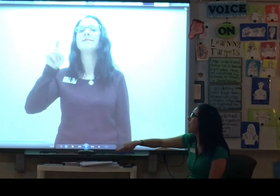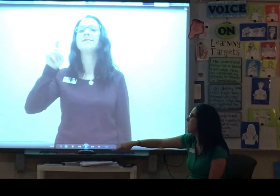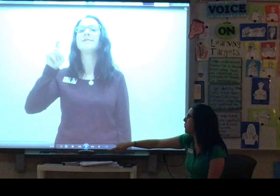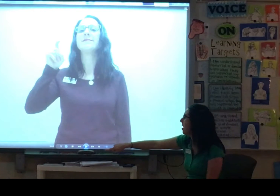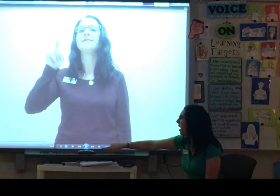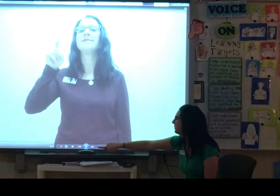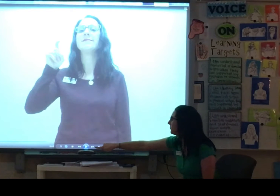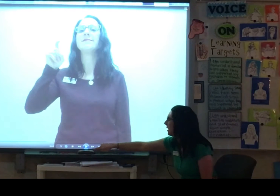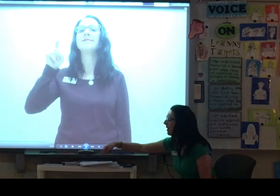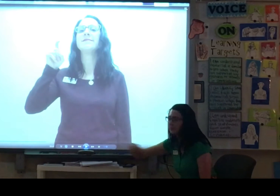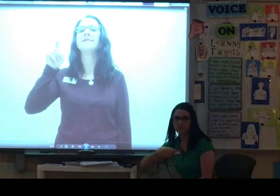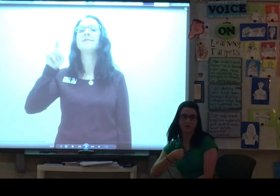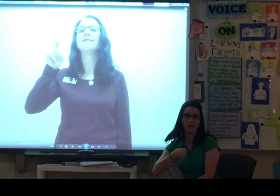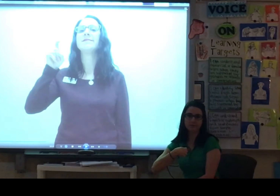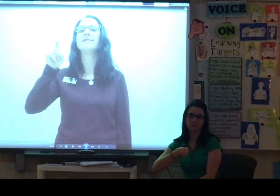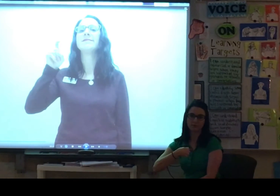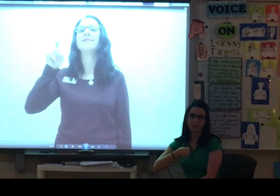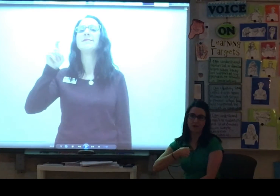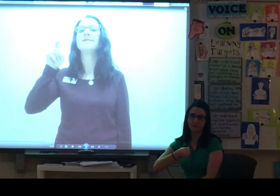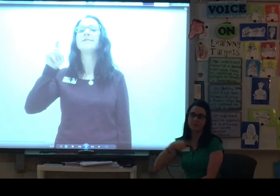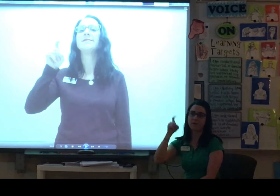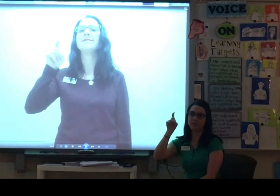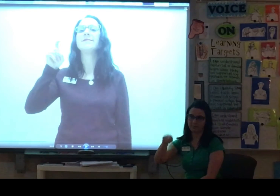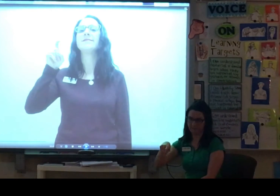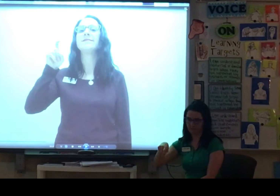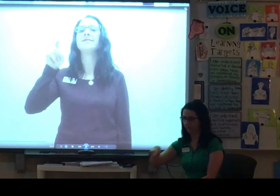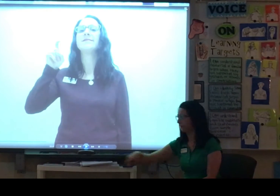Told me what? I need glasses.